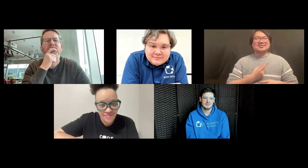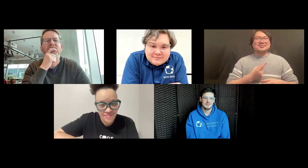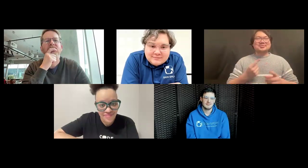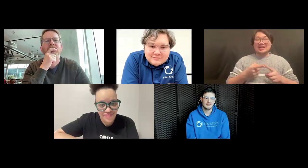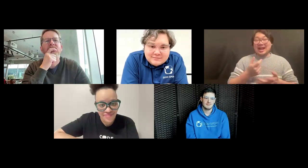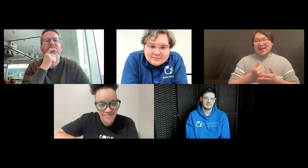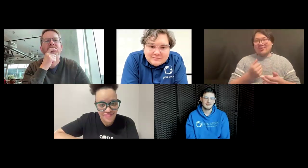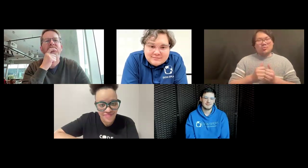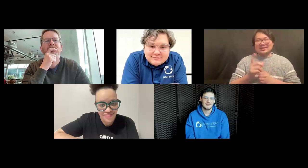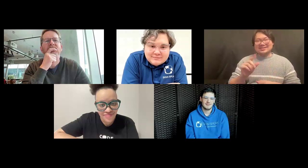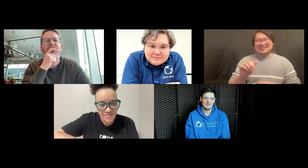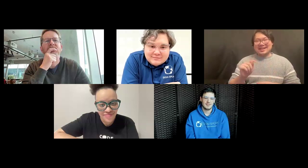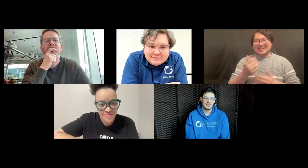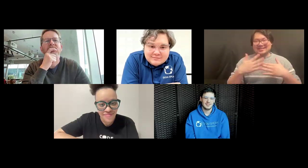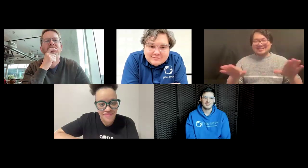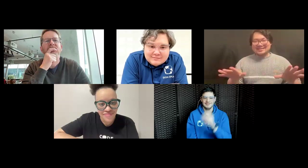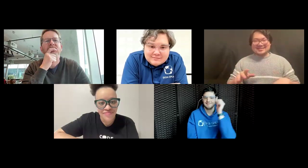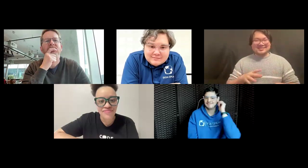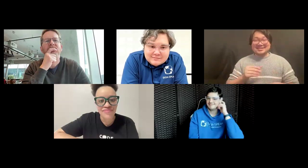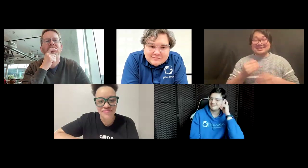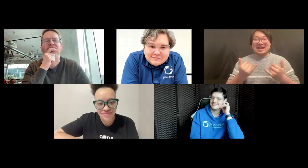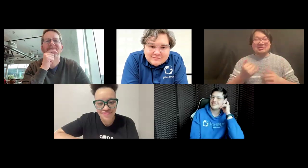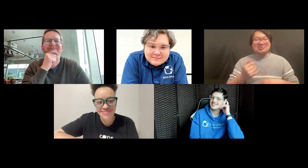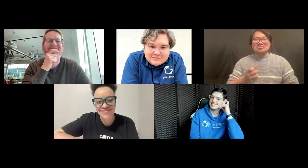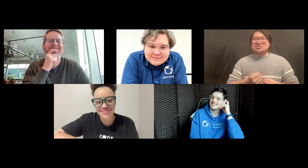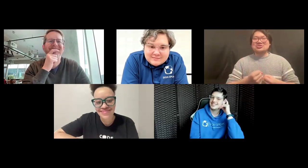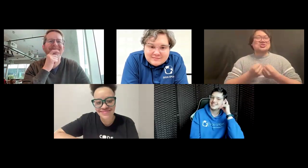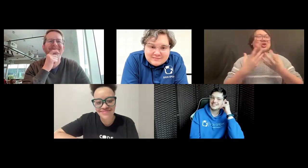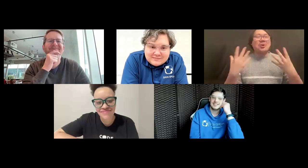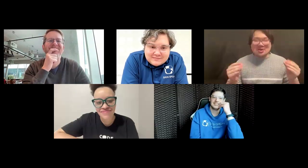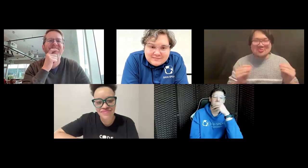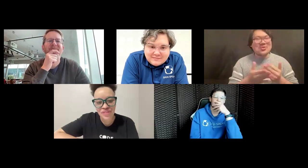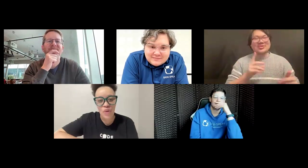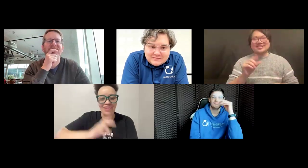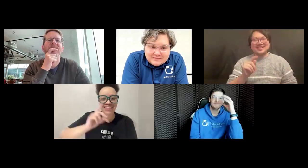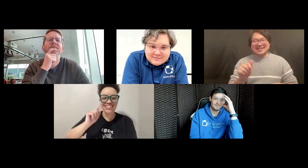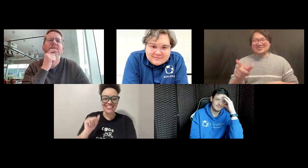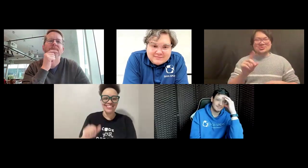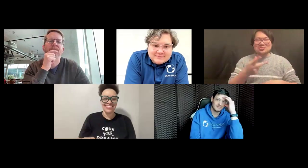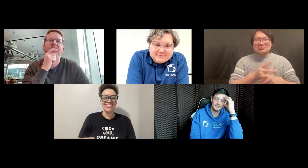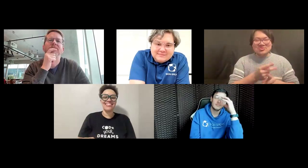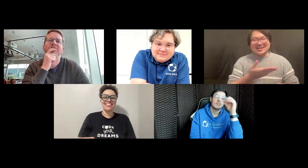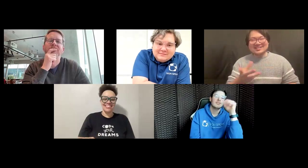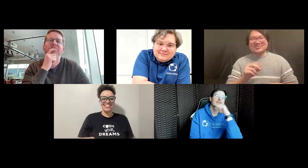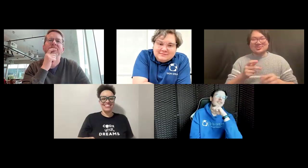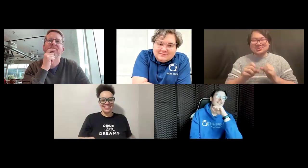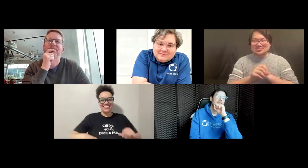think something I would say too is that we do, you know, it's not just data, it's so much more than data now